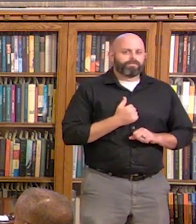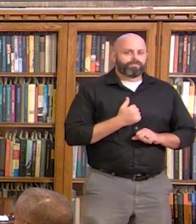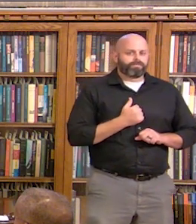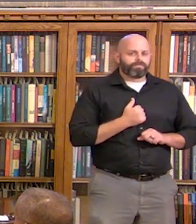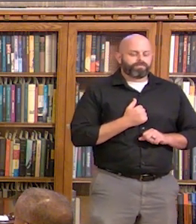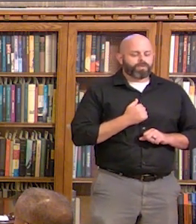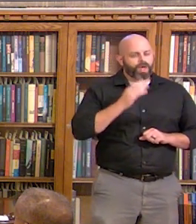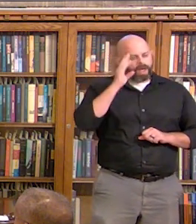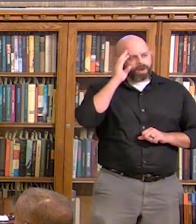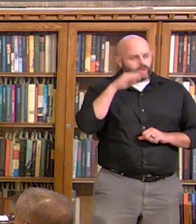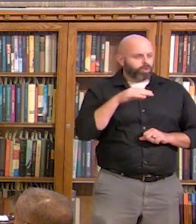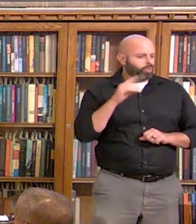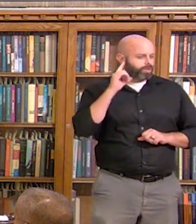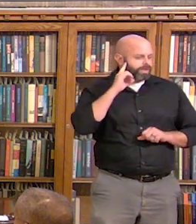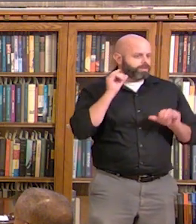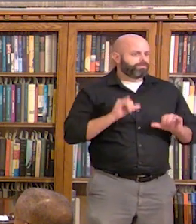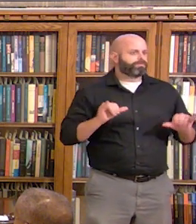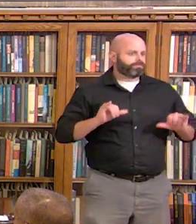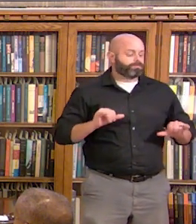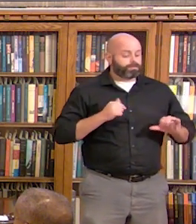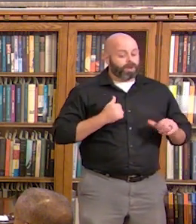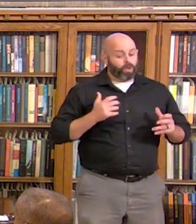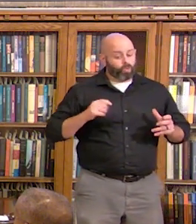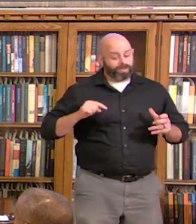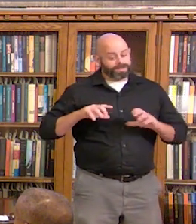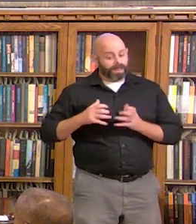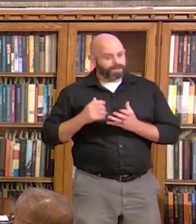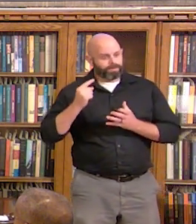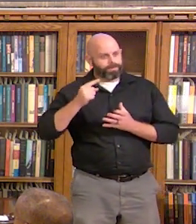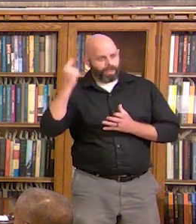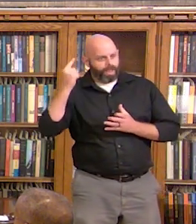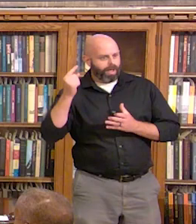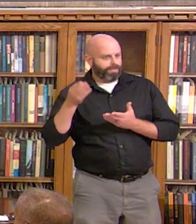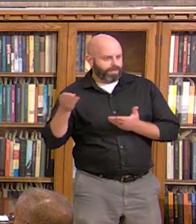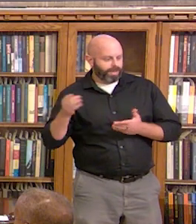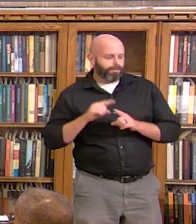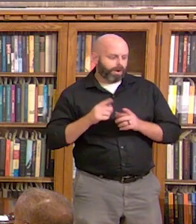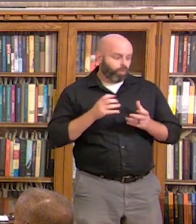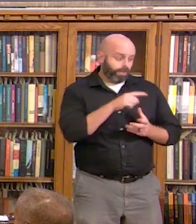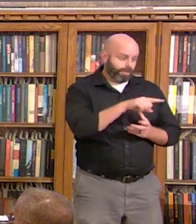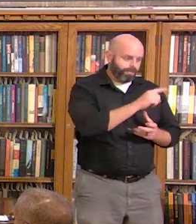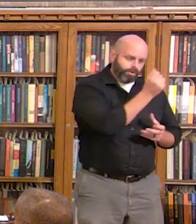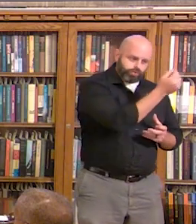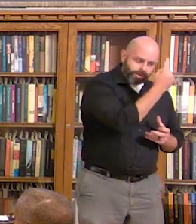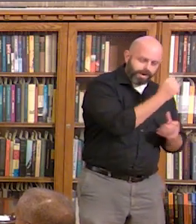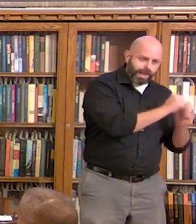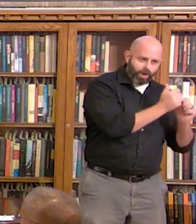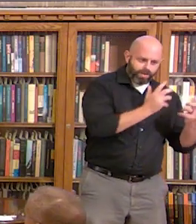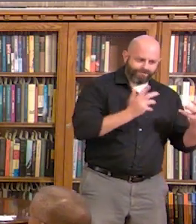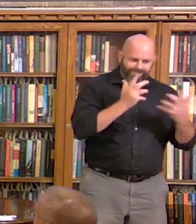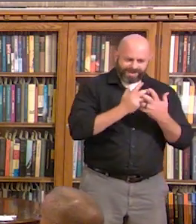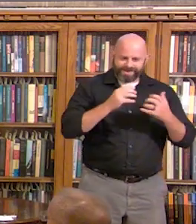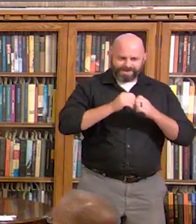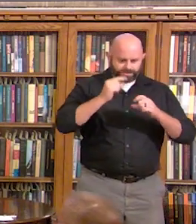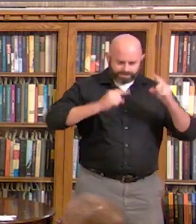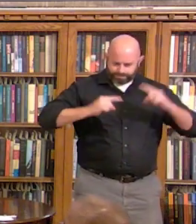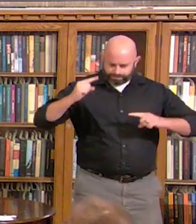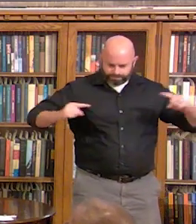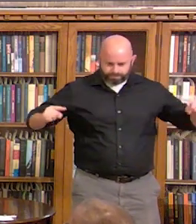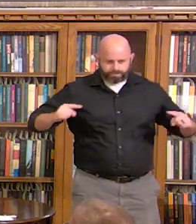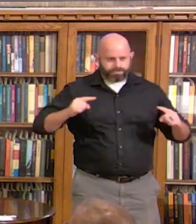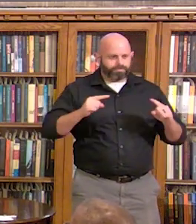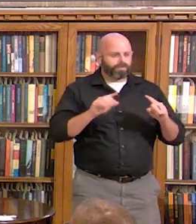is going to sound really TR but I do want it to be a black thing but I also want them to understand where they fit in this sort of Continuum of